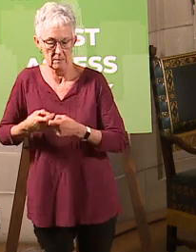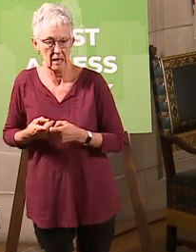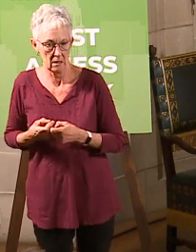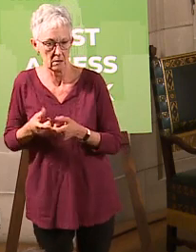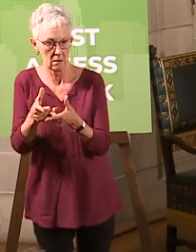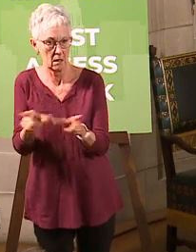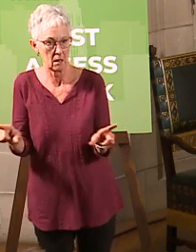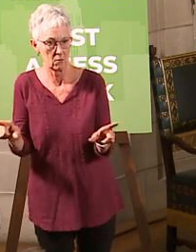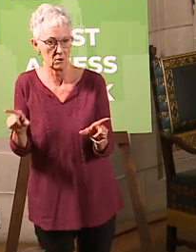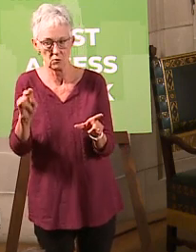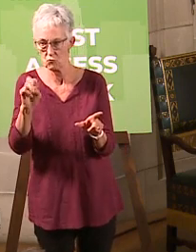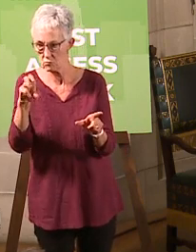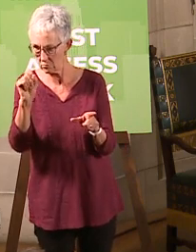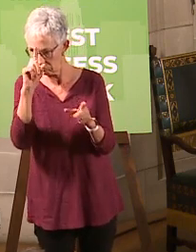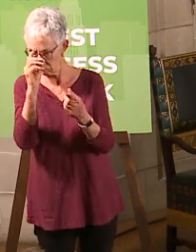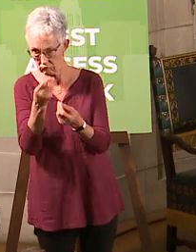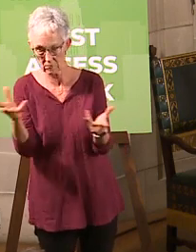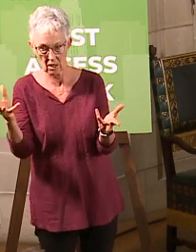Thank you, Stephanie.